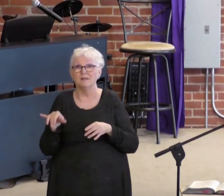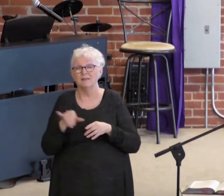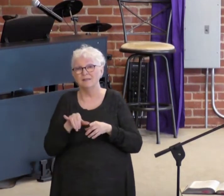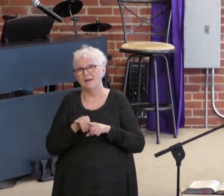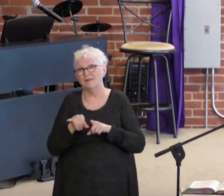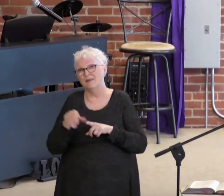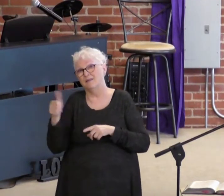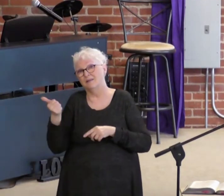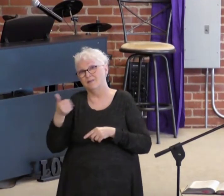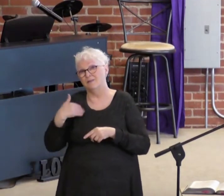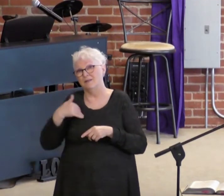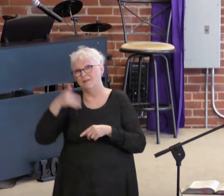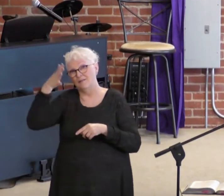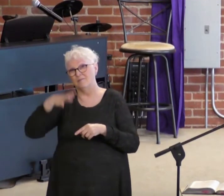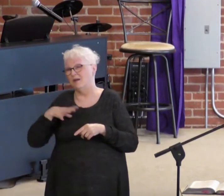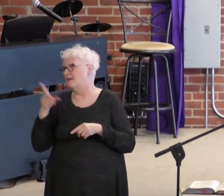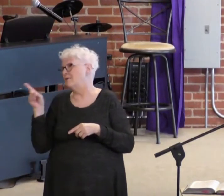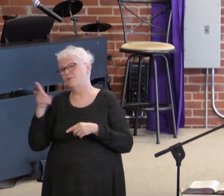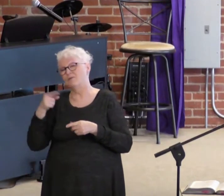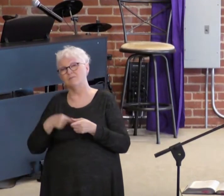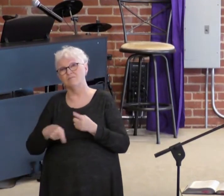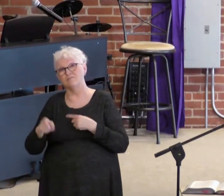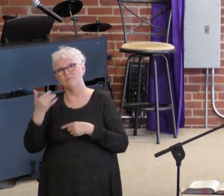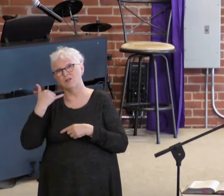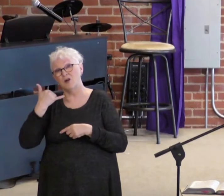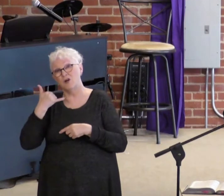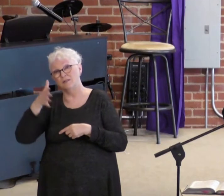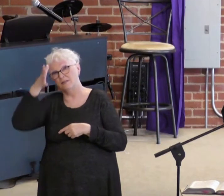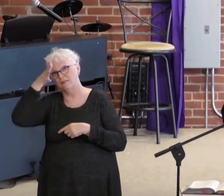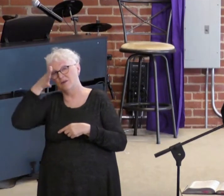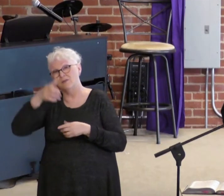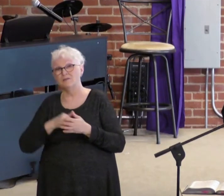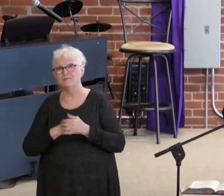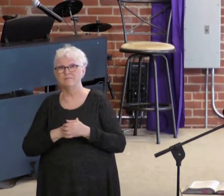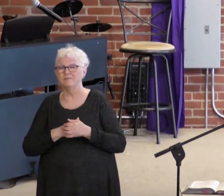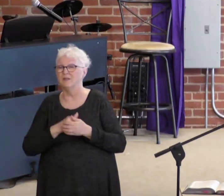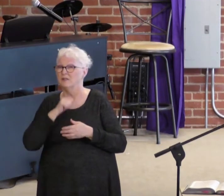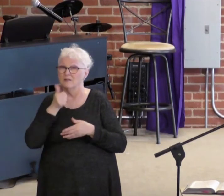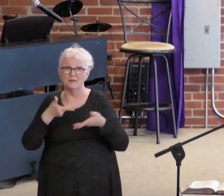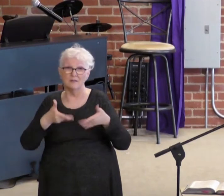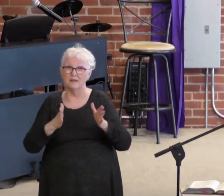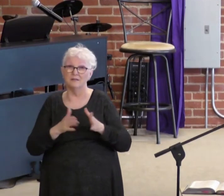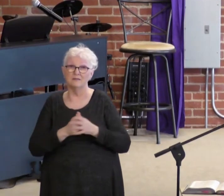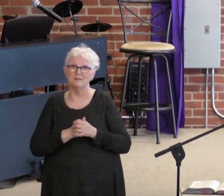he wanted to go home and he wasn't allowed to go home.